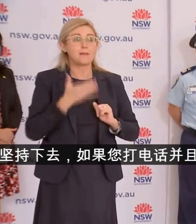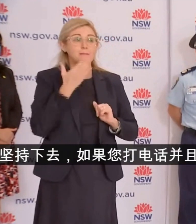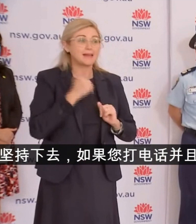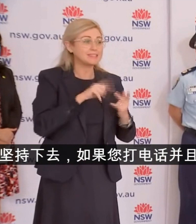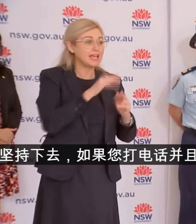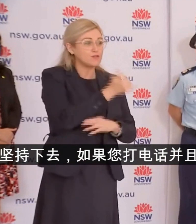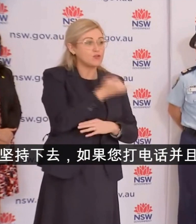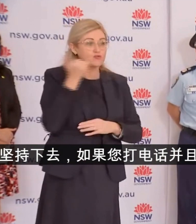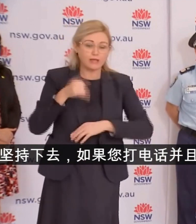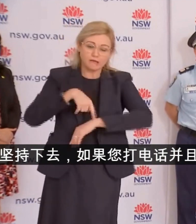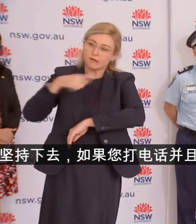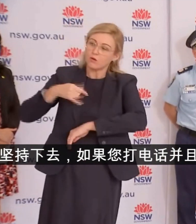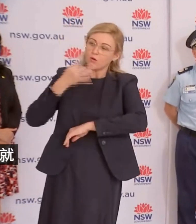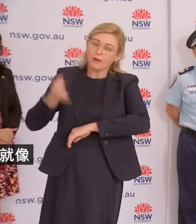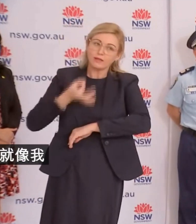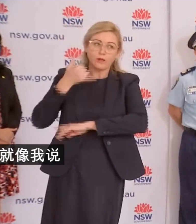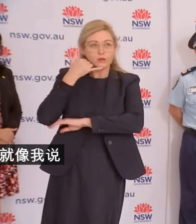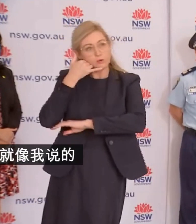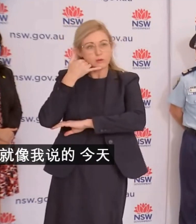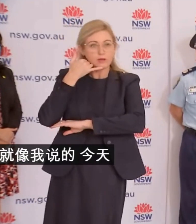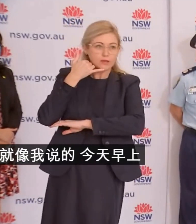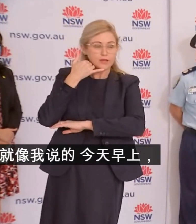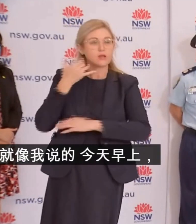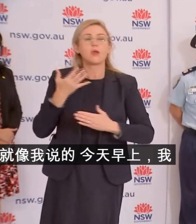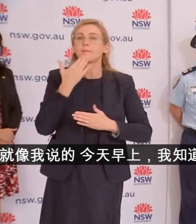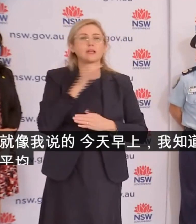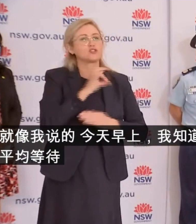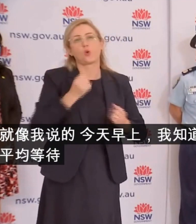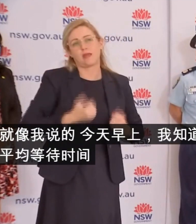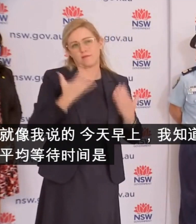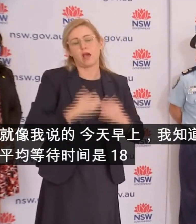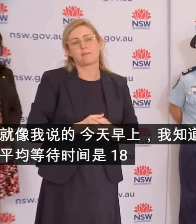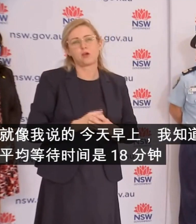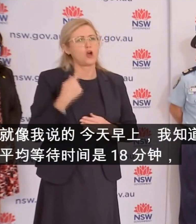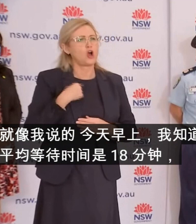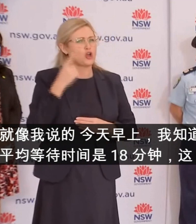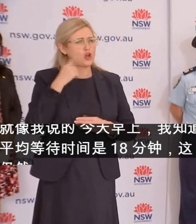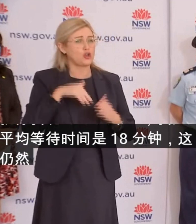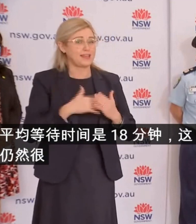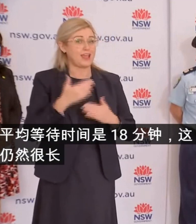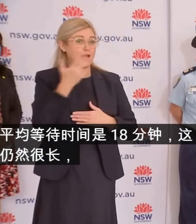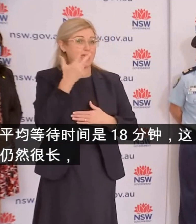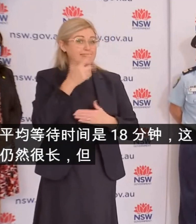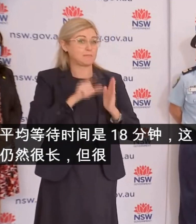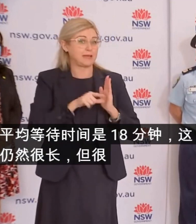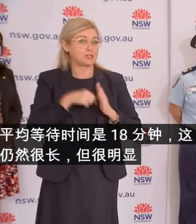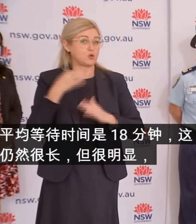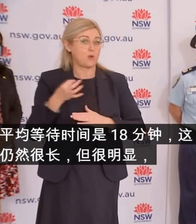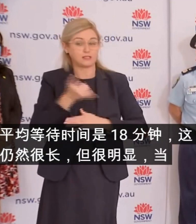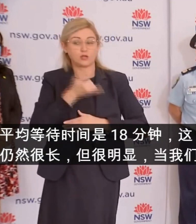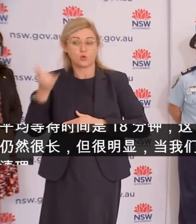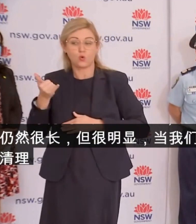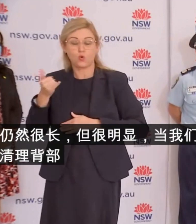if you ring and you find that you're waiting too long. As I said this morning, I understand the average waiting time is 18 minutes, which is still very long,